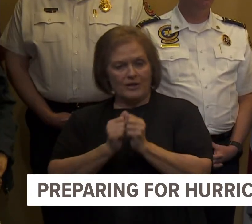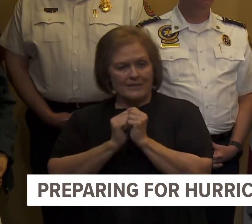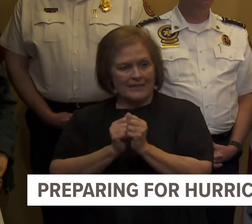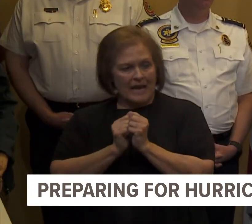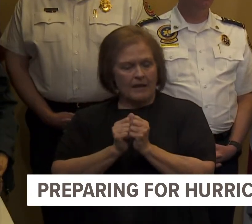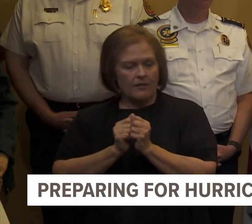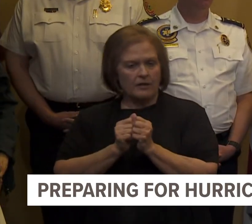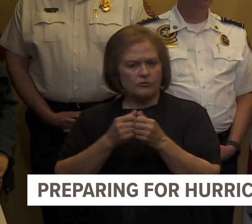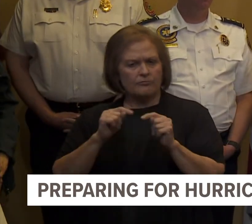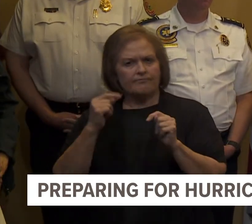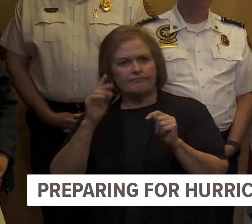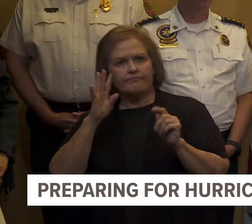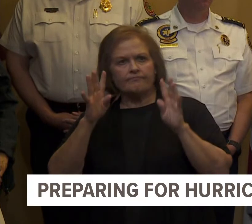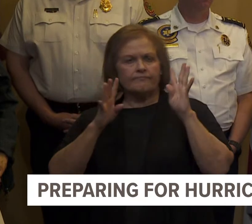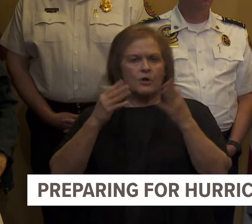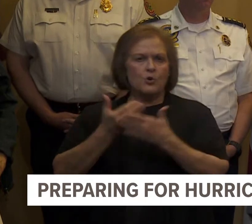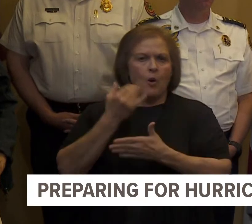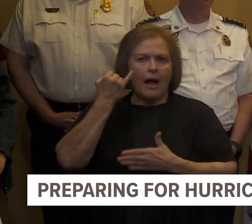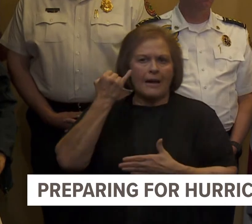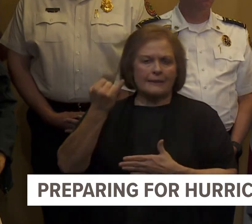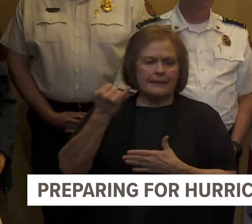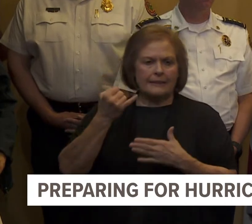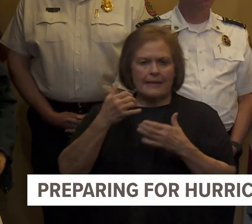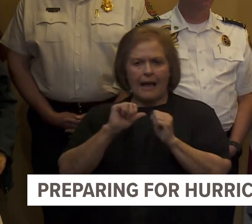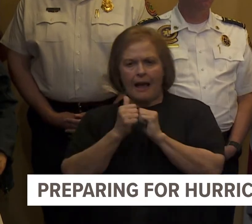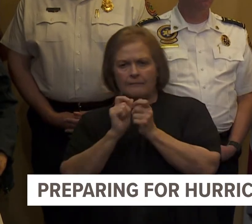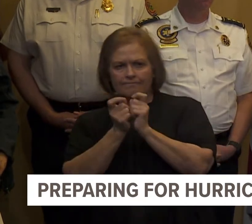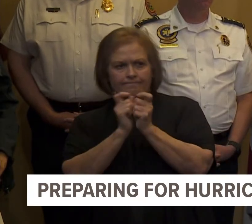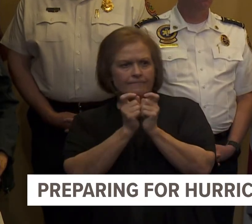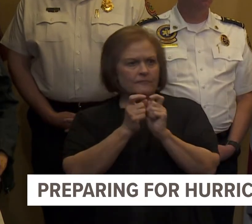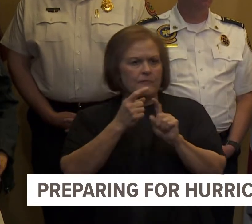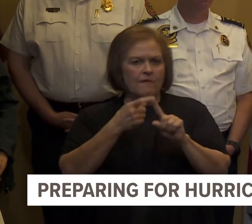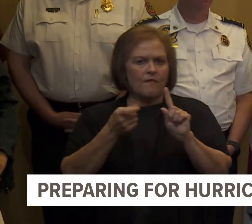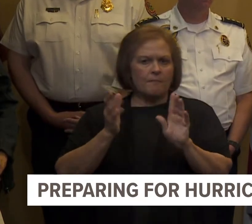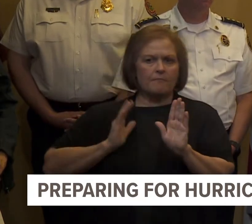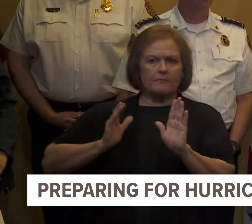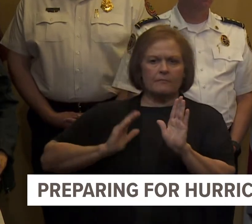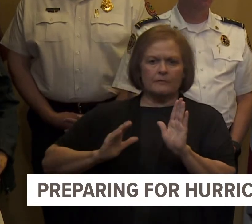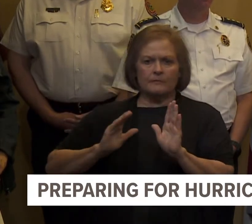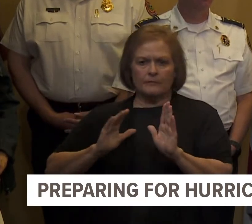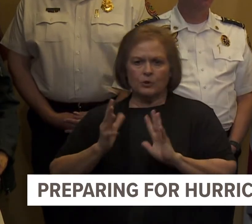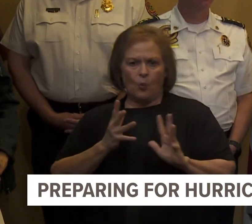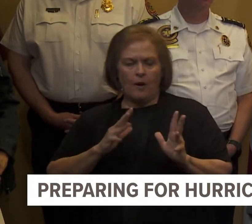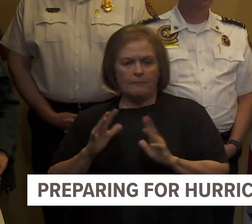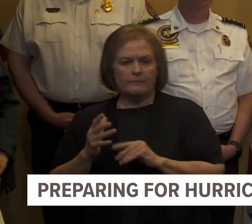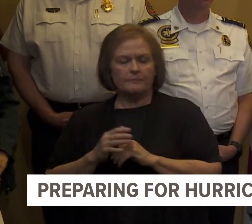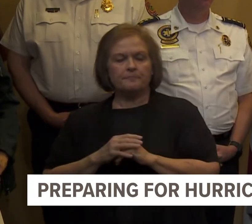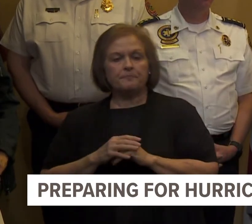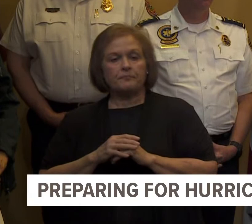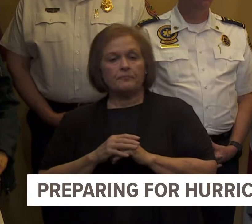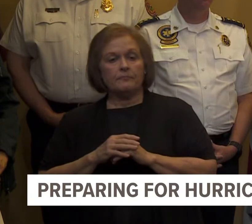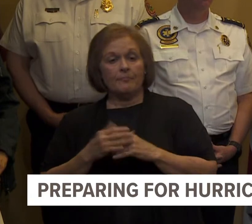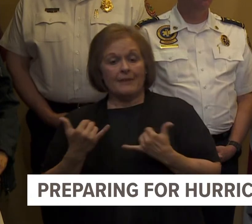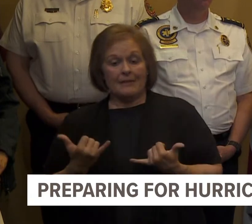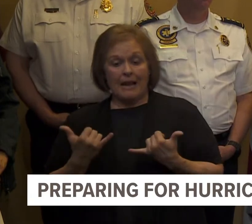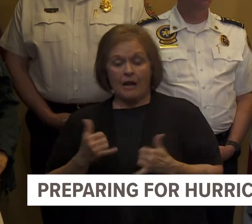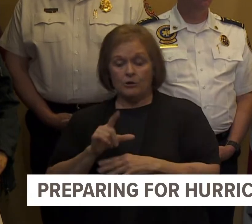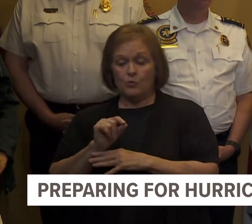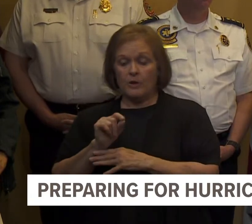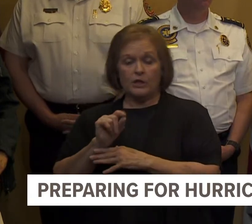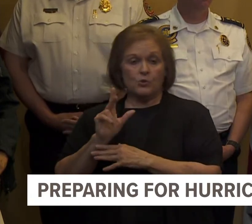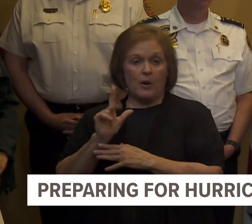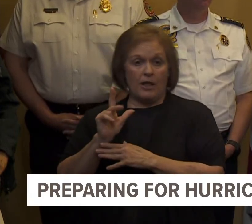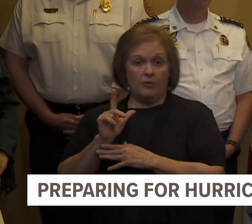through new ideas and rethinking and retooling from previous storm responses. So as we're headed into the